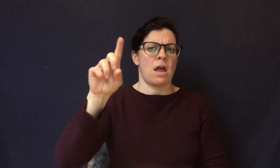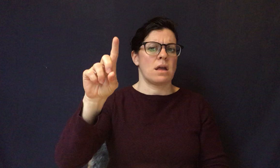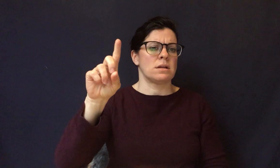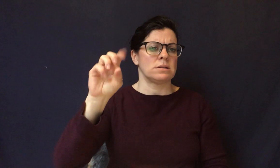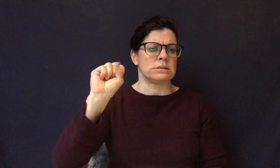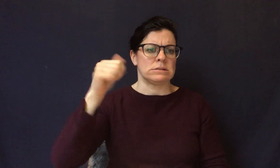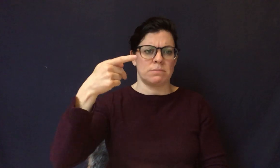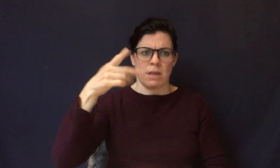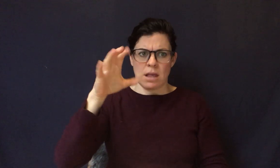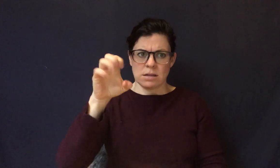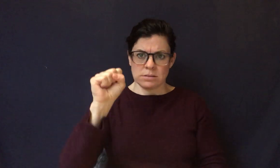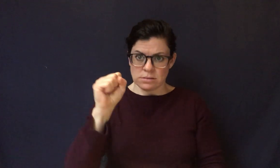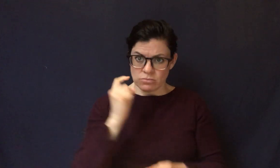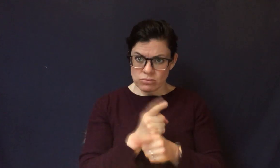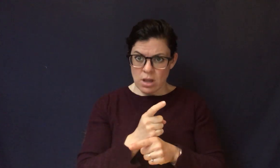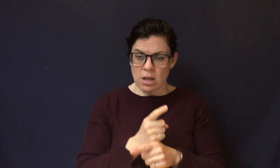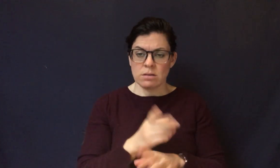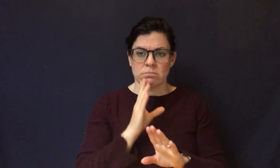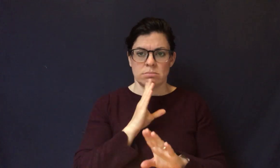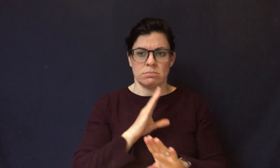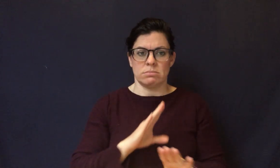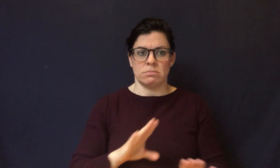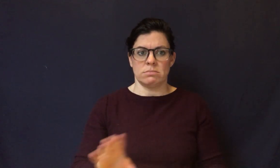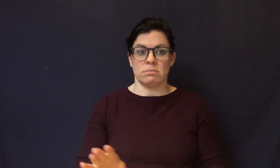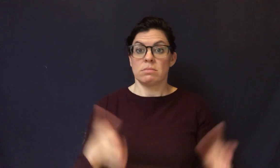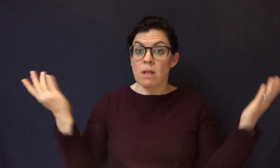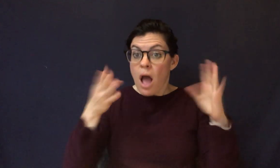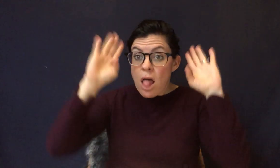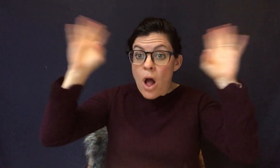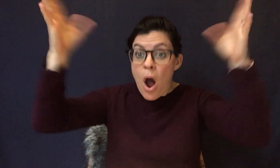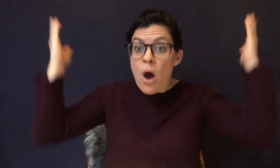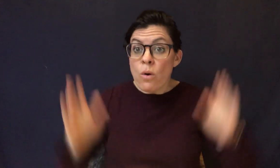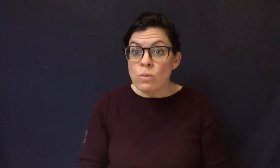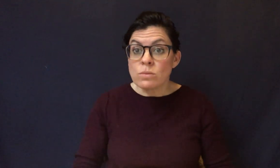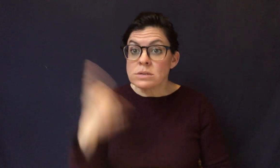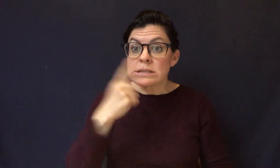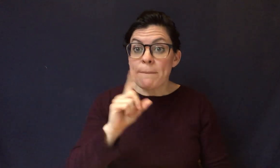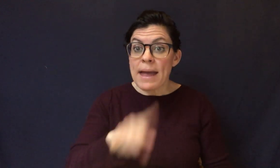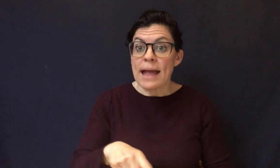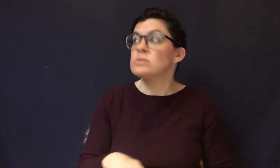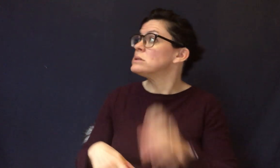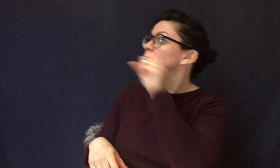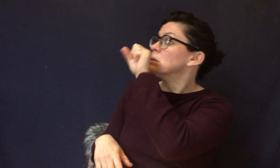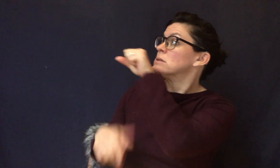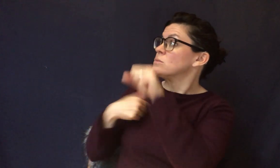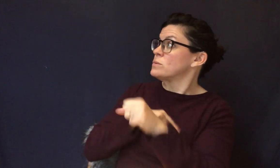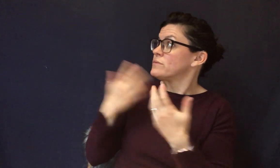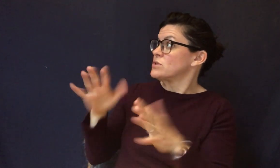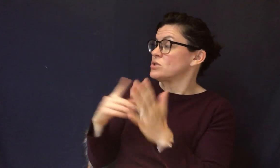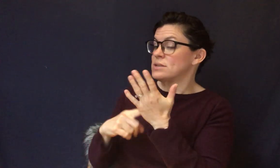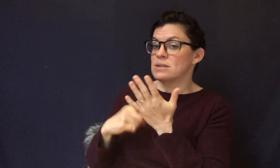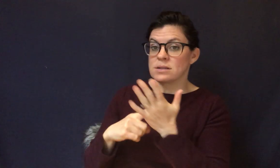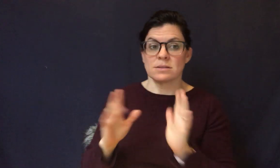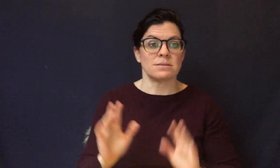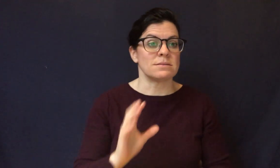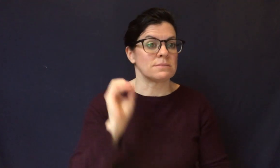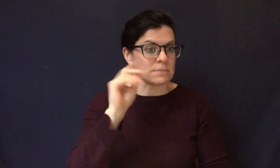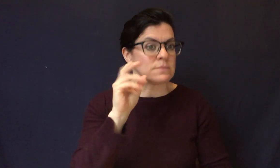Hello, somebody answer. Yeah, we did that. We did confined space, right? Okay. All right, let me go to the next